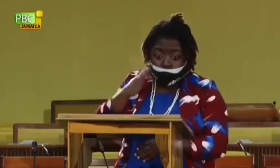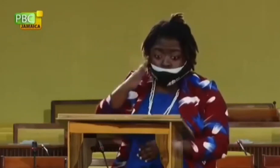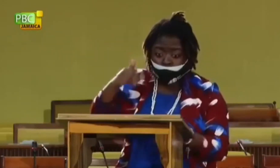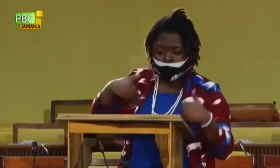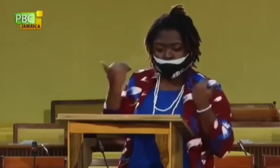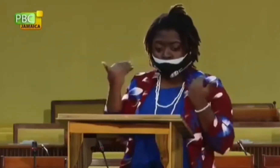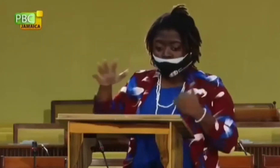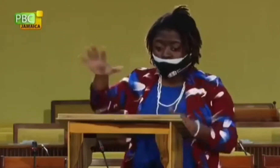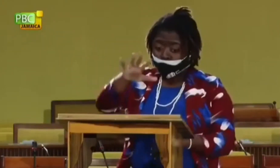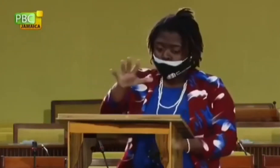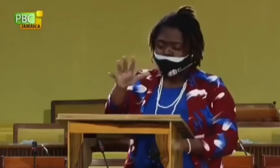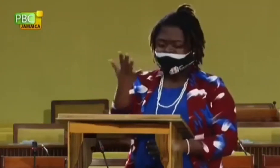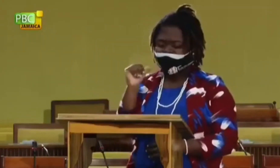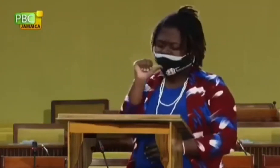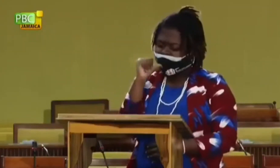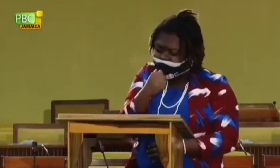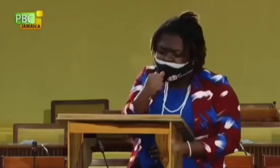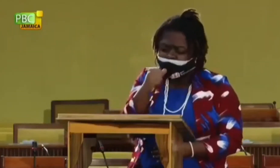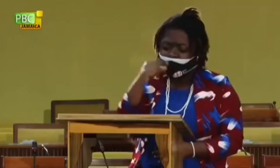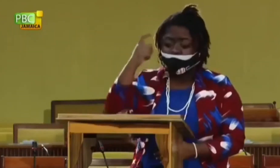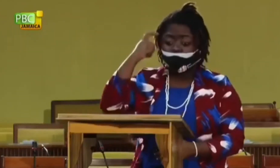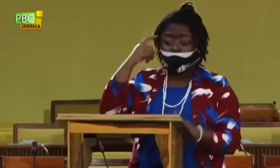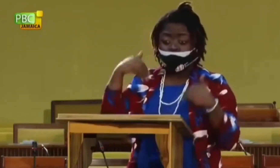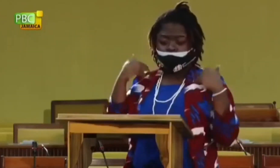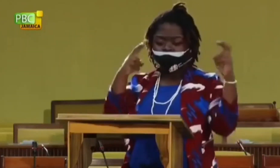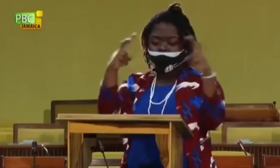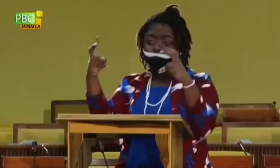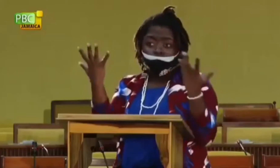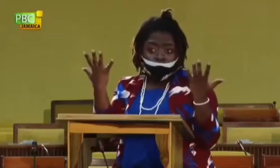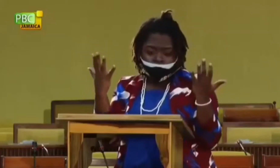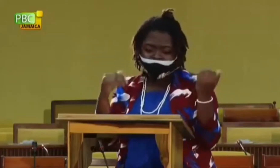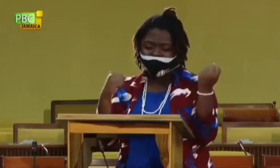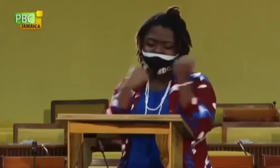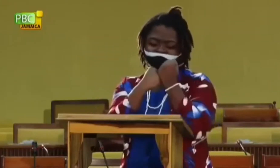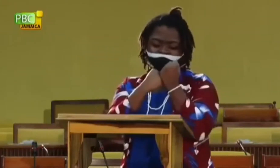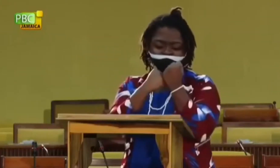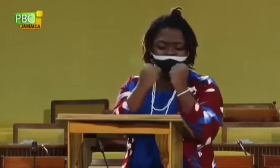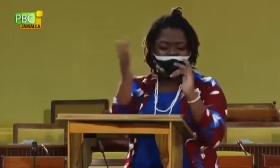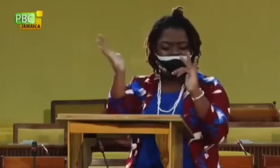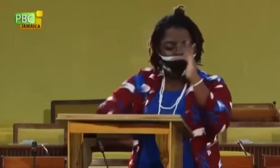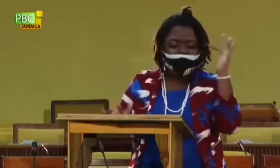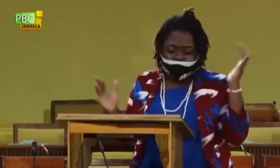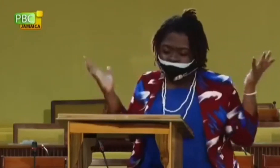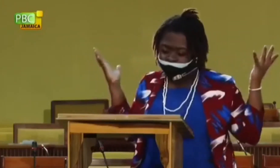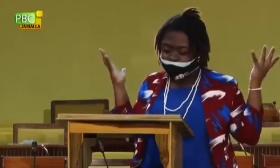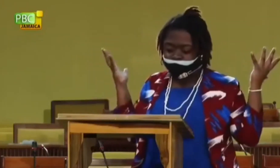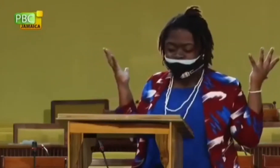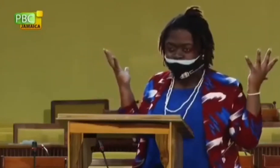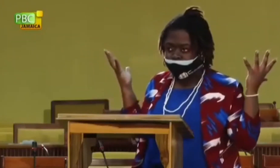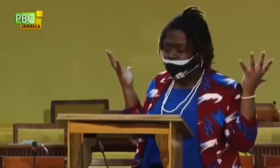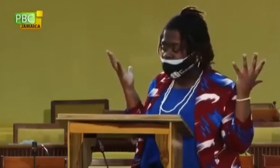of 19 of our deaf youth suffer from mental health issues due to lack of